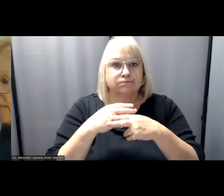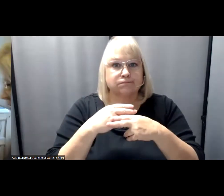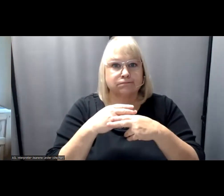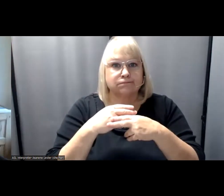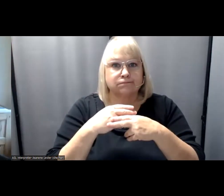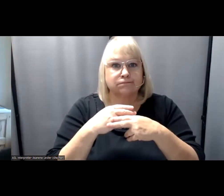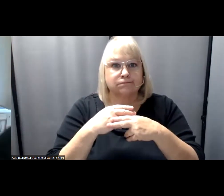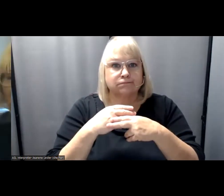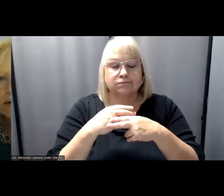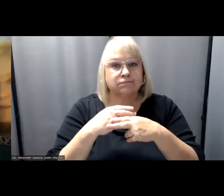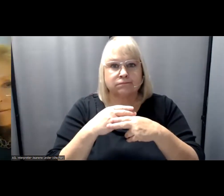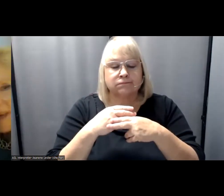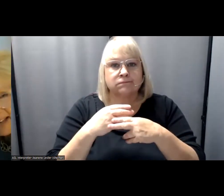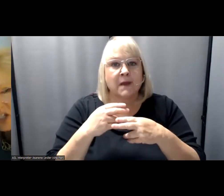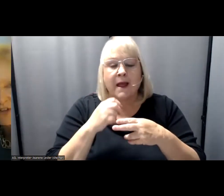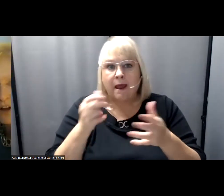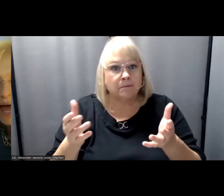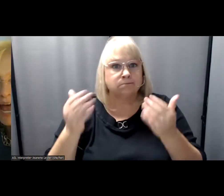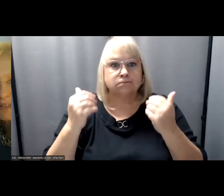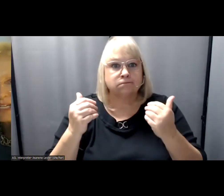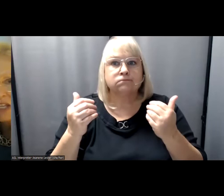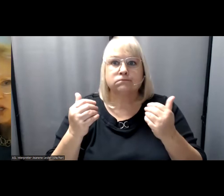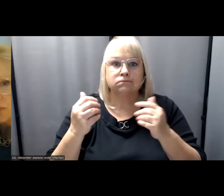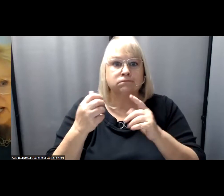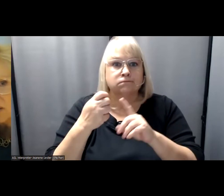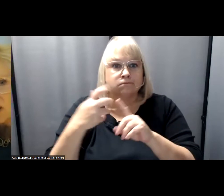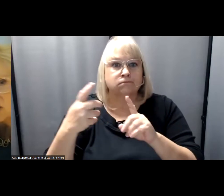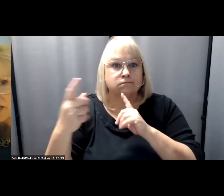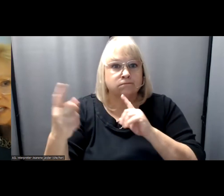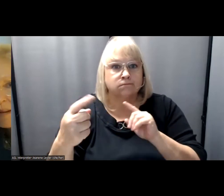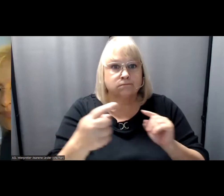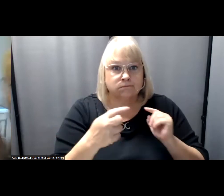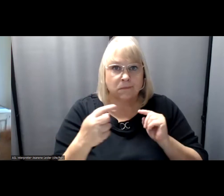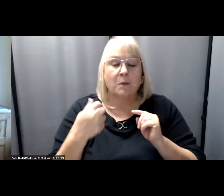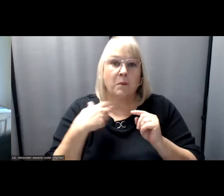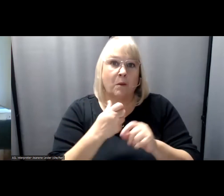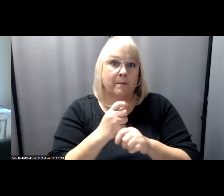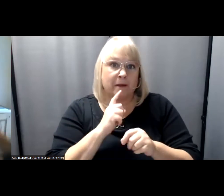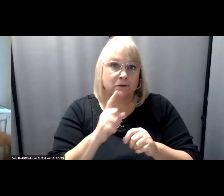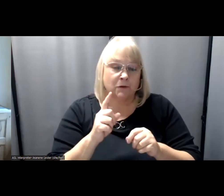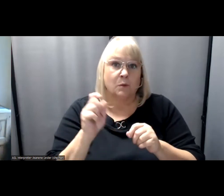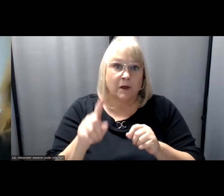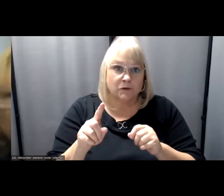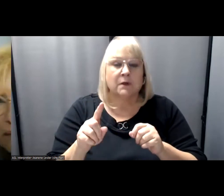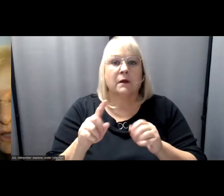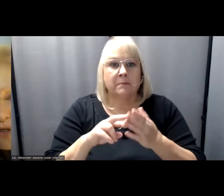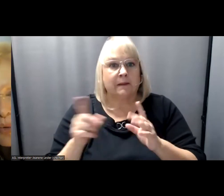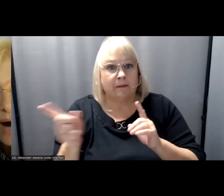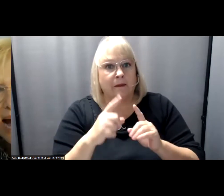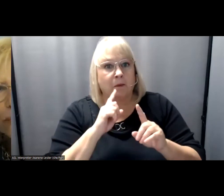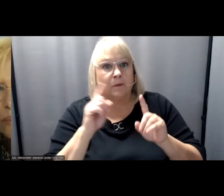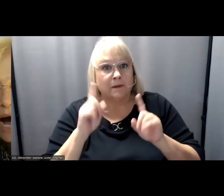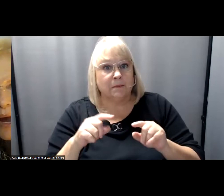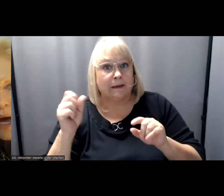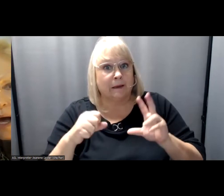we want to make sure we are masterful at asking these open-ended questions. Yeah. How would you change this using